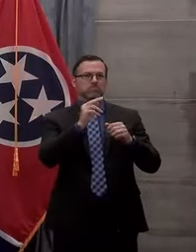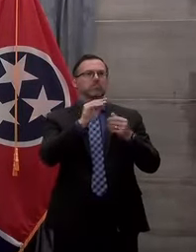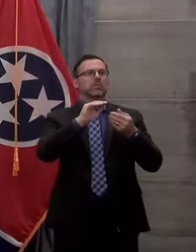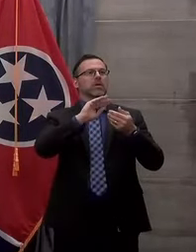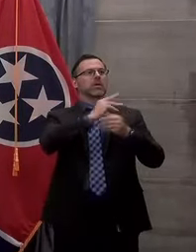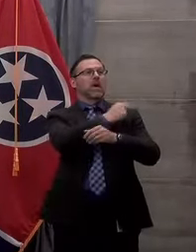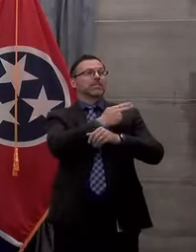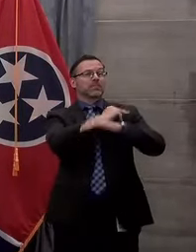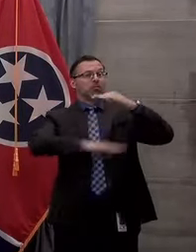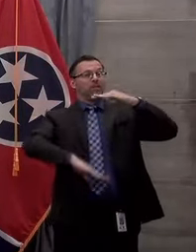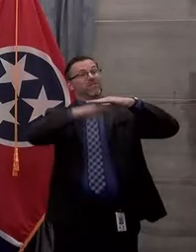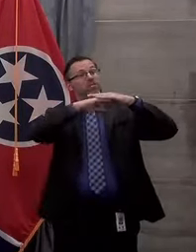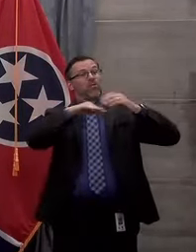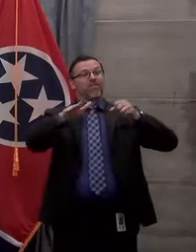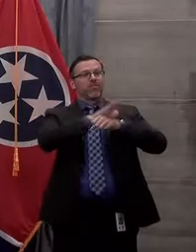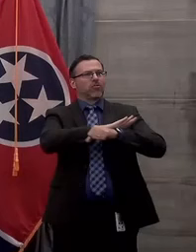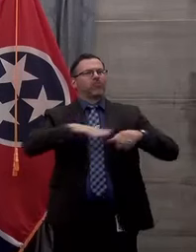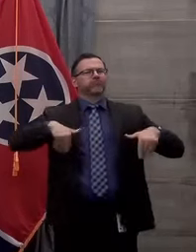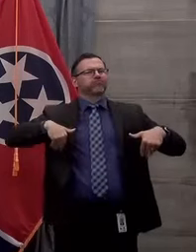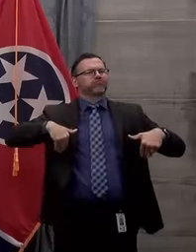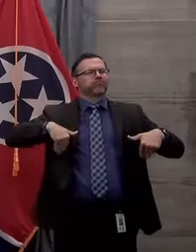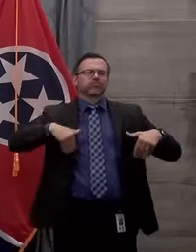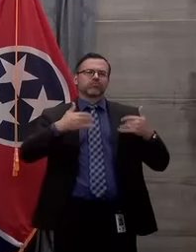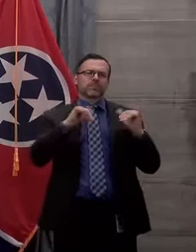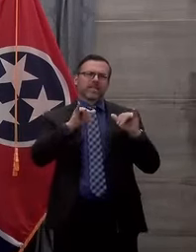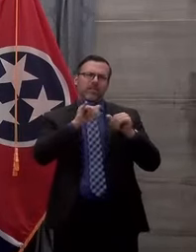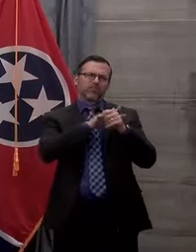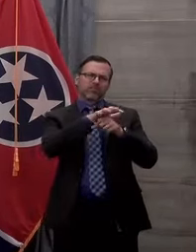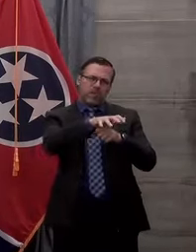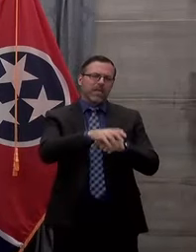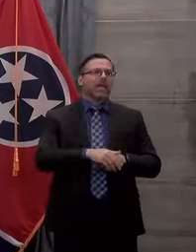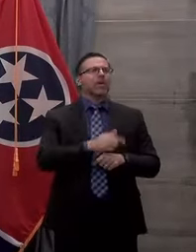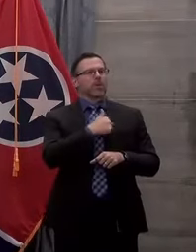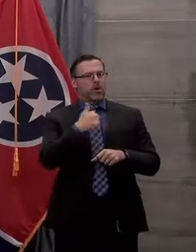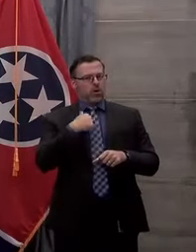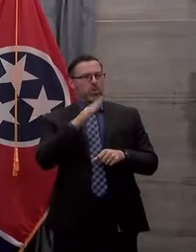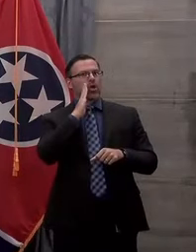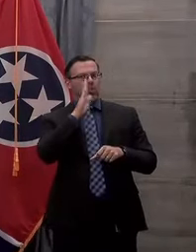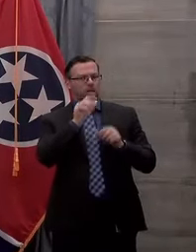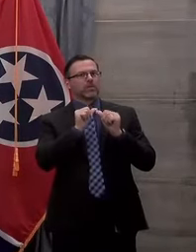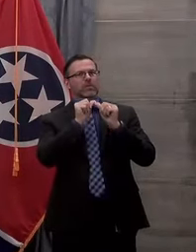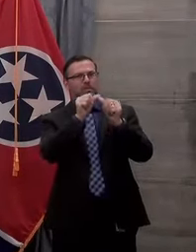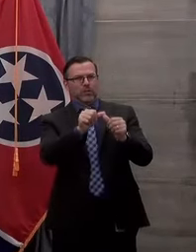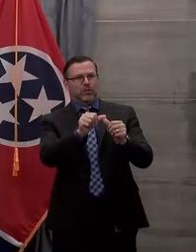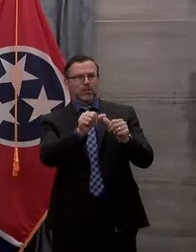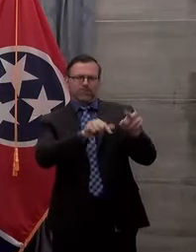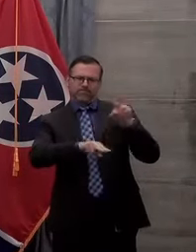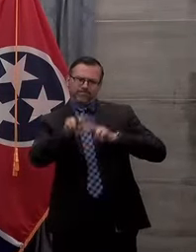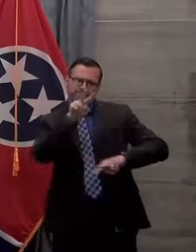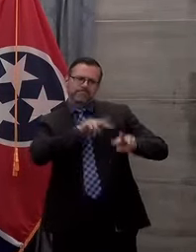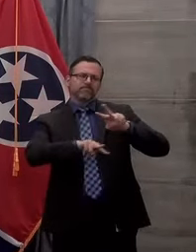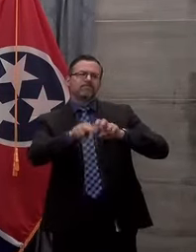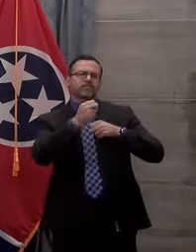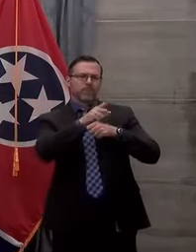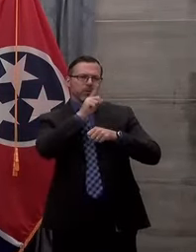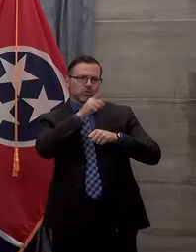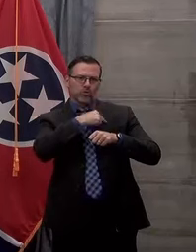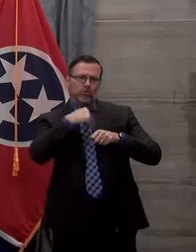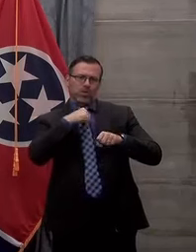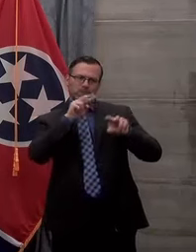spite of this uptick of cases, but we will continue to track that and make sure we